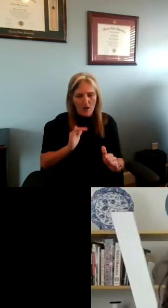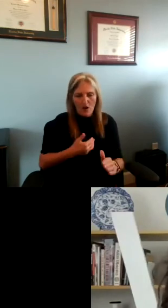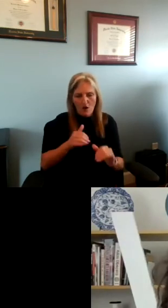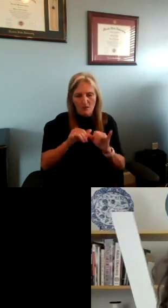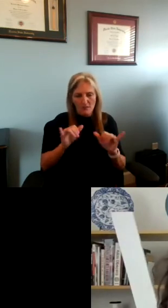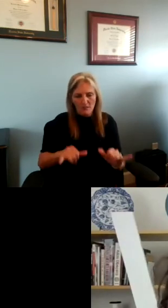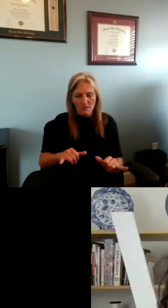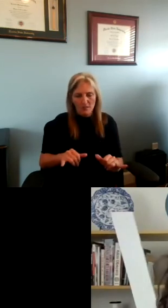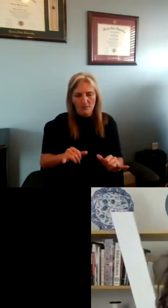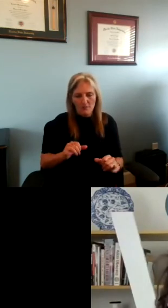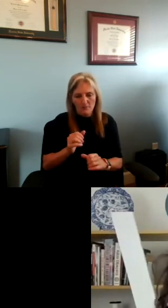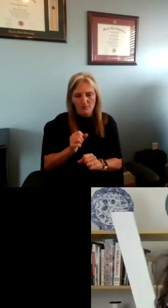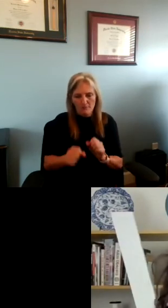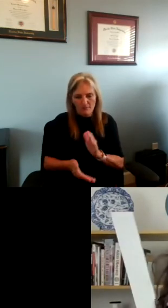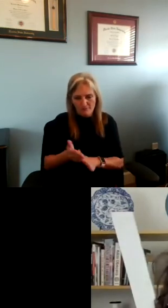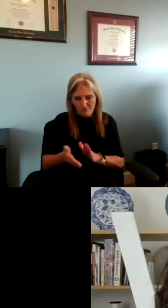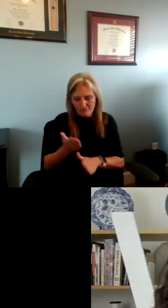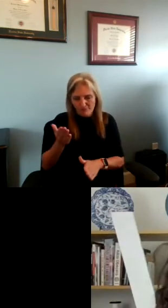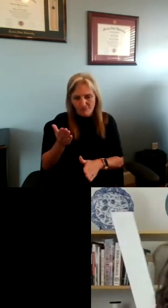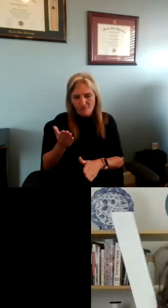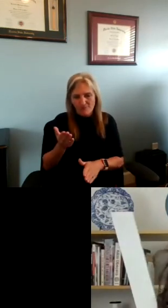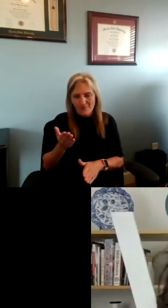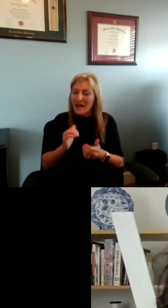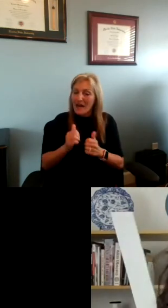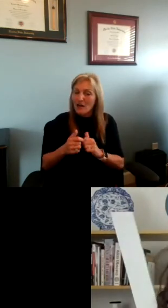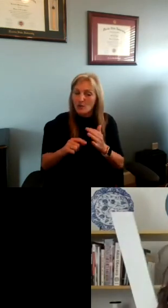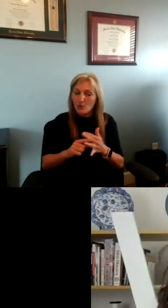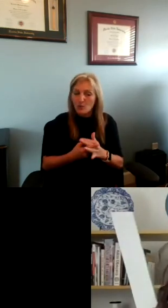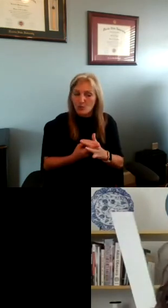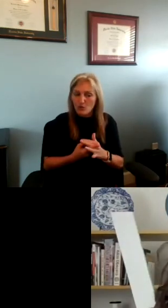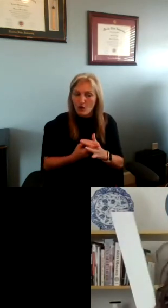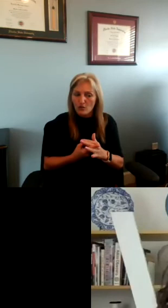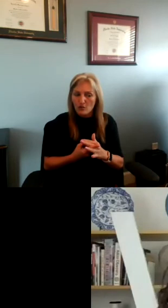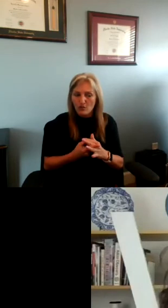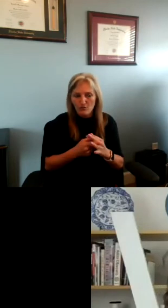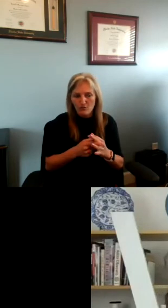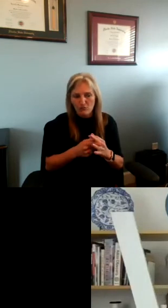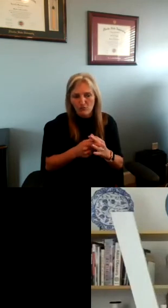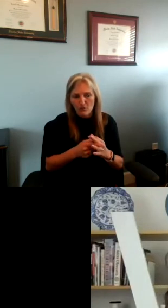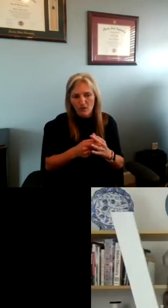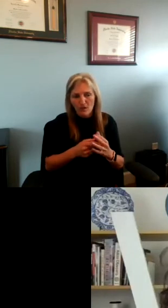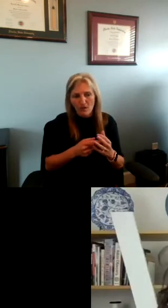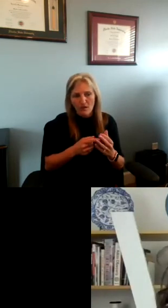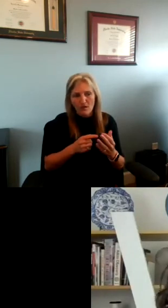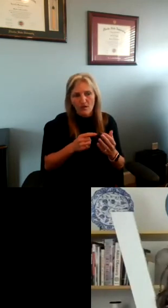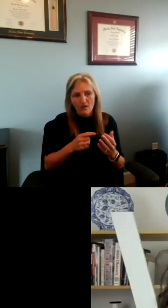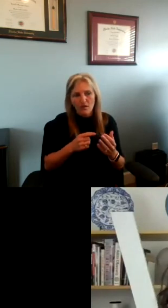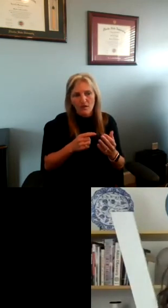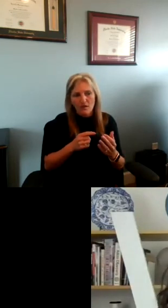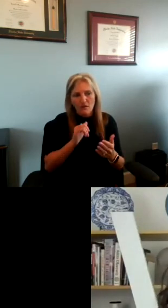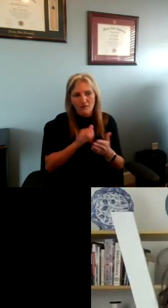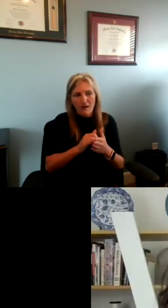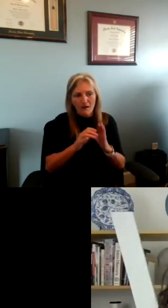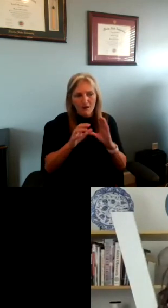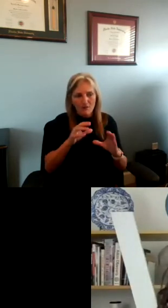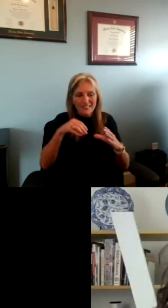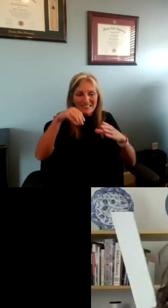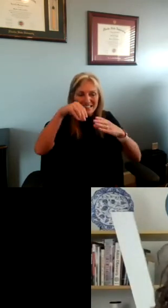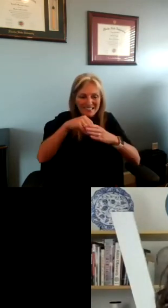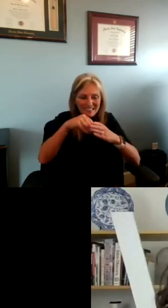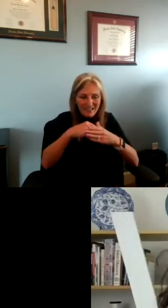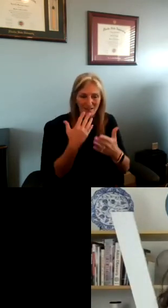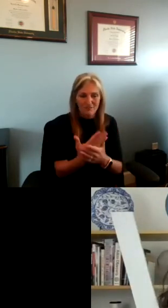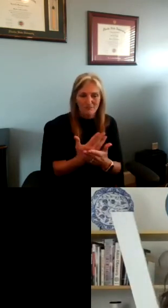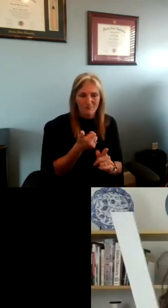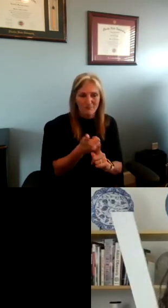our current system. How do we start to untangle that? But how do we bring that conversation inside the walls when we know